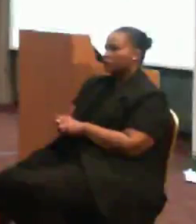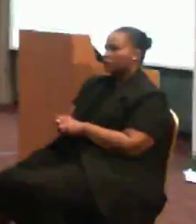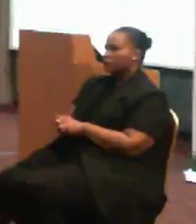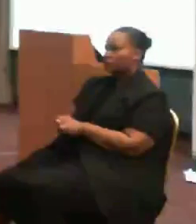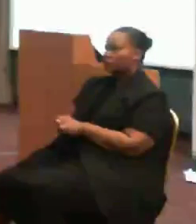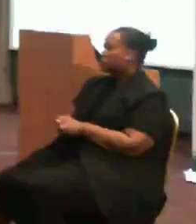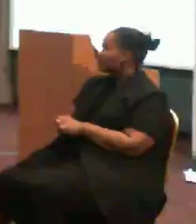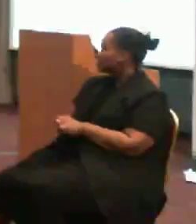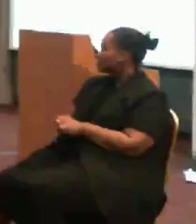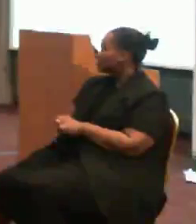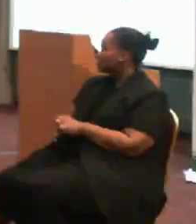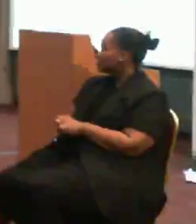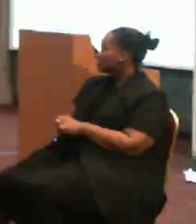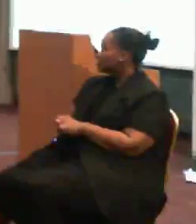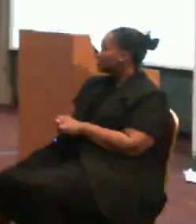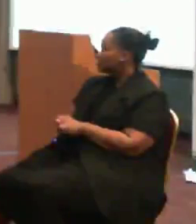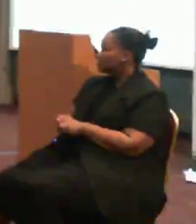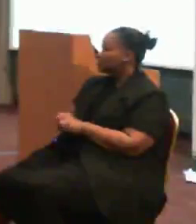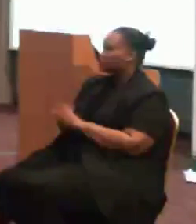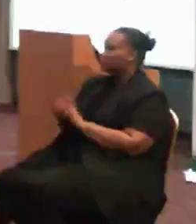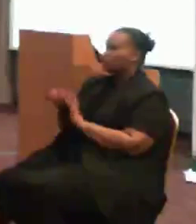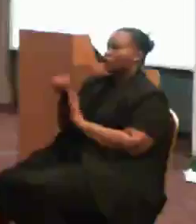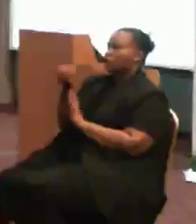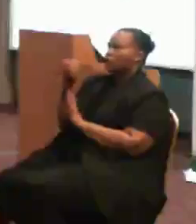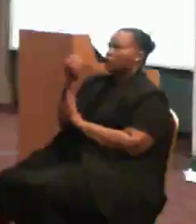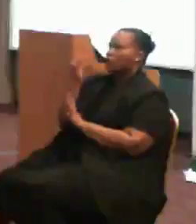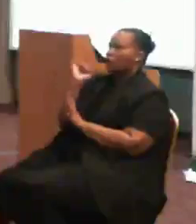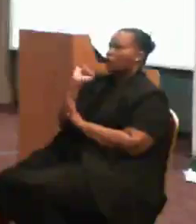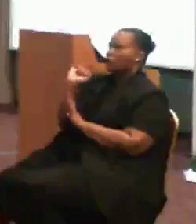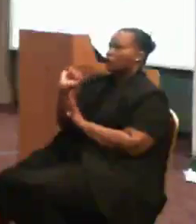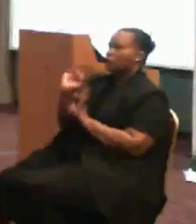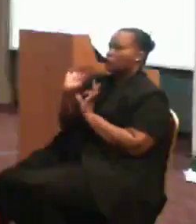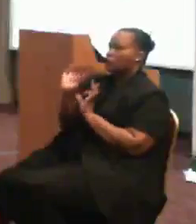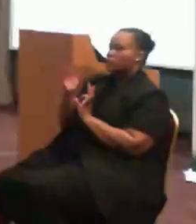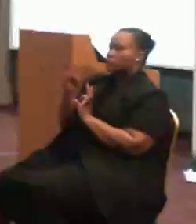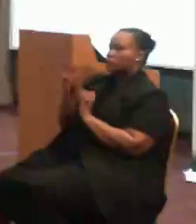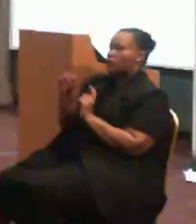so I couldn't see your slide properly, so you just bear with me.